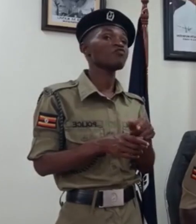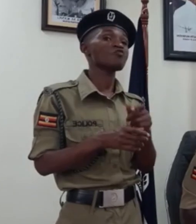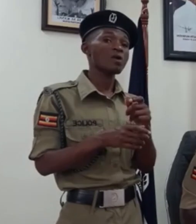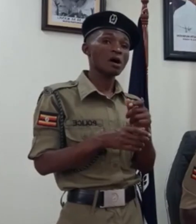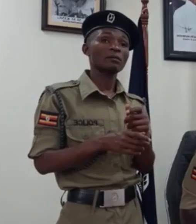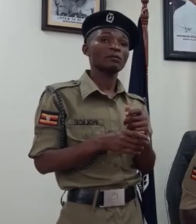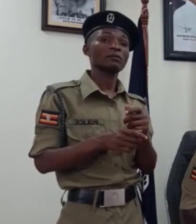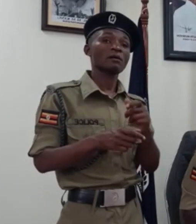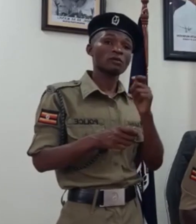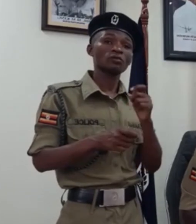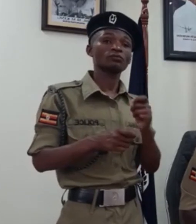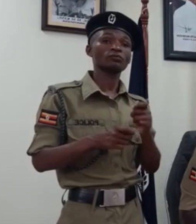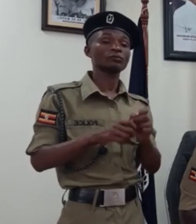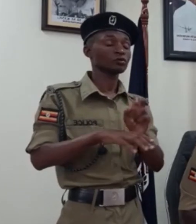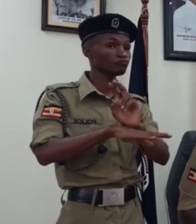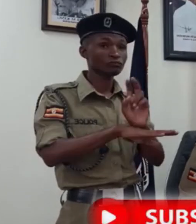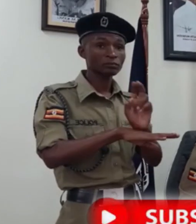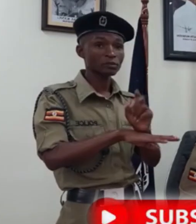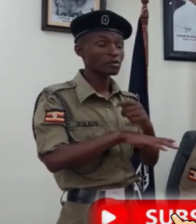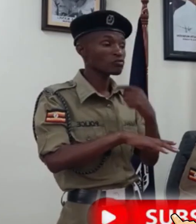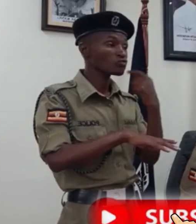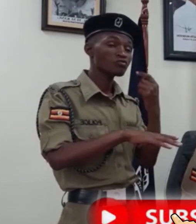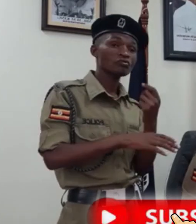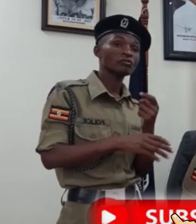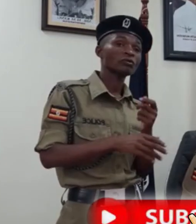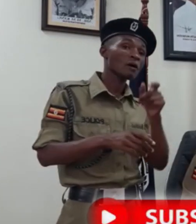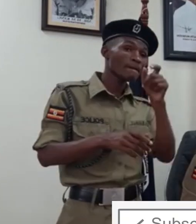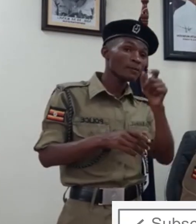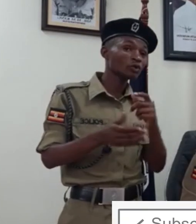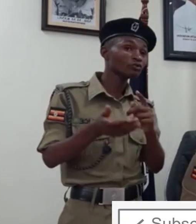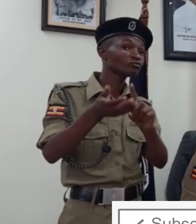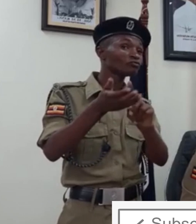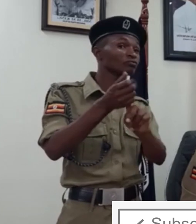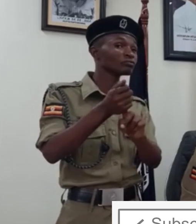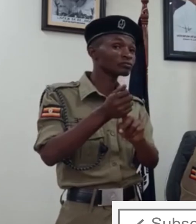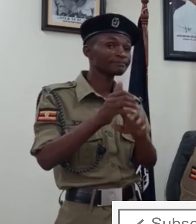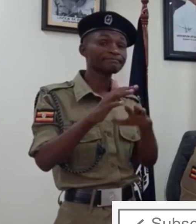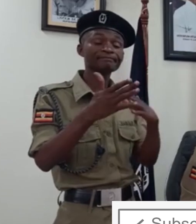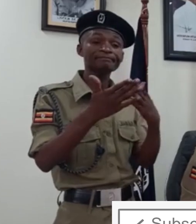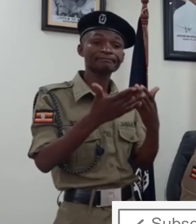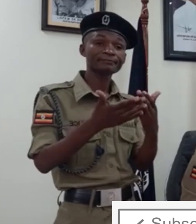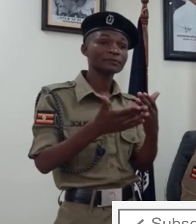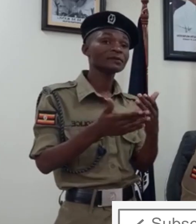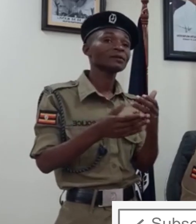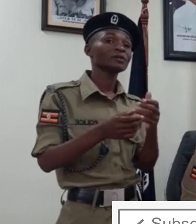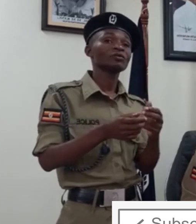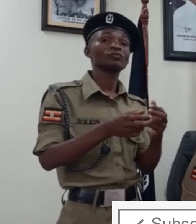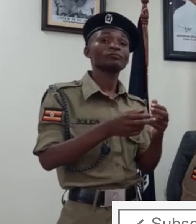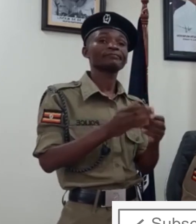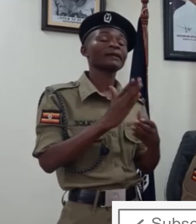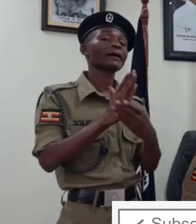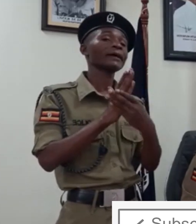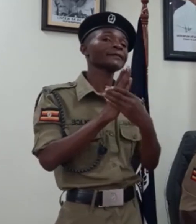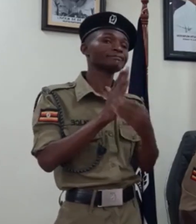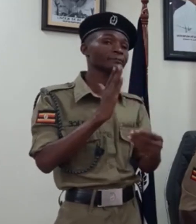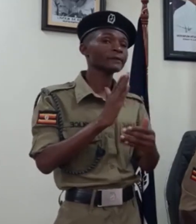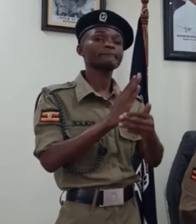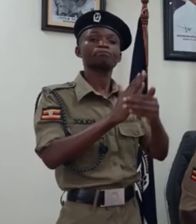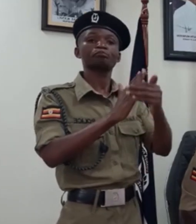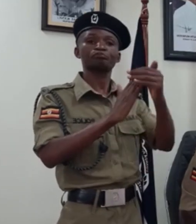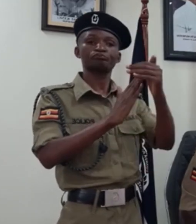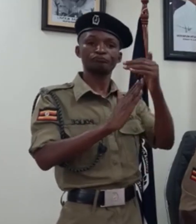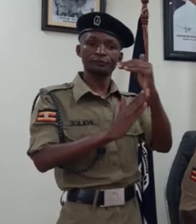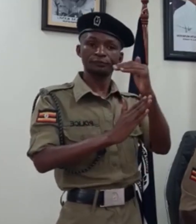Omugenzi DIGP Major General Paul Oketch y'omu ku